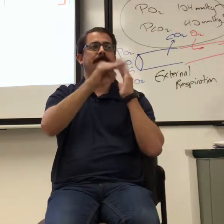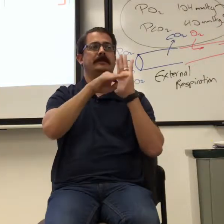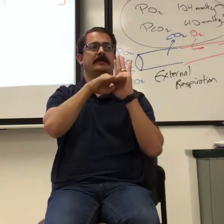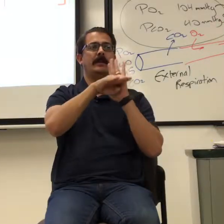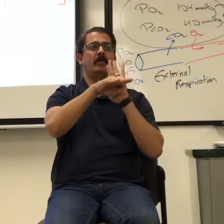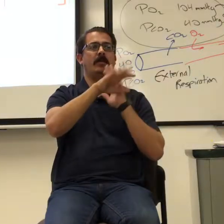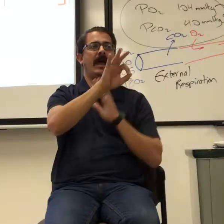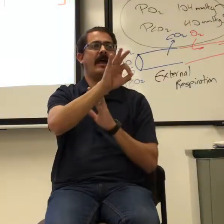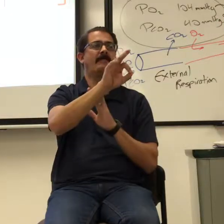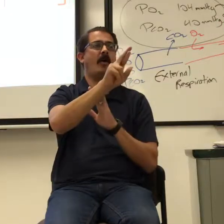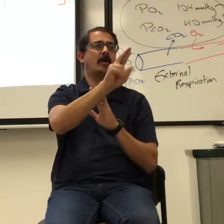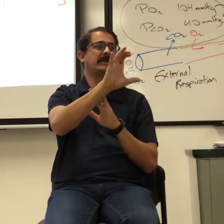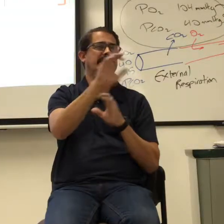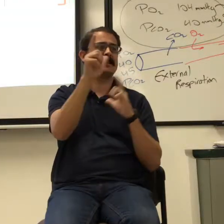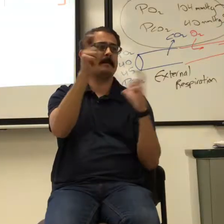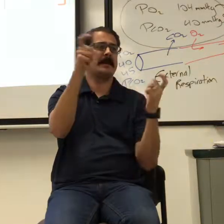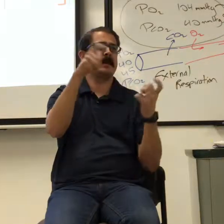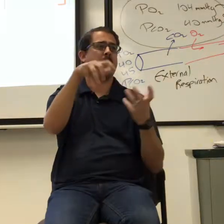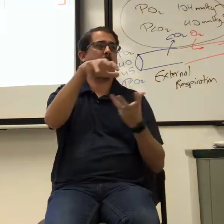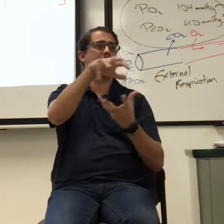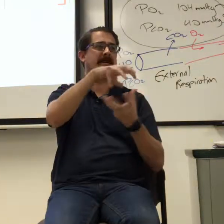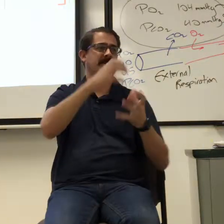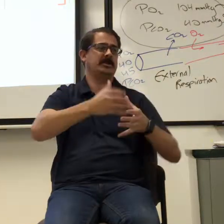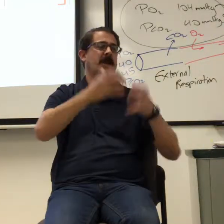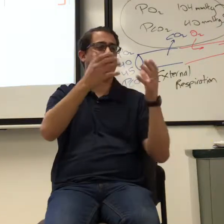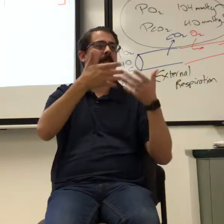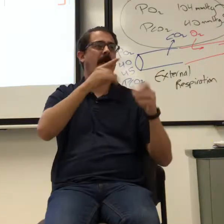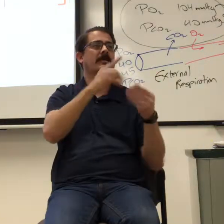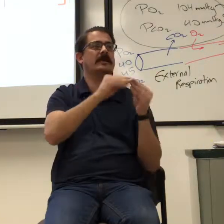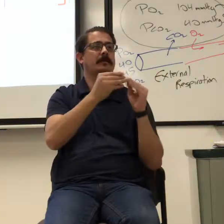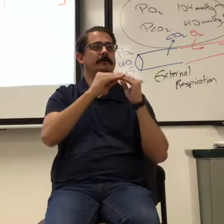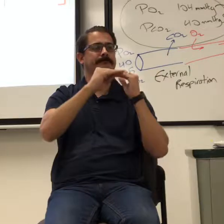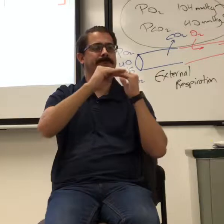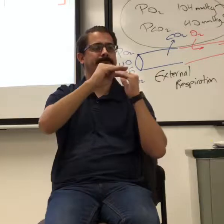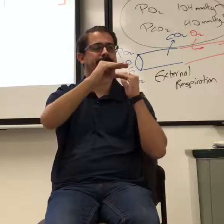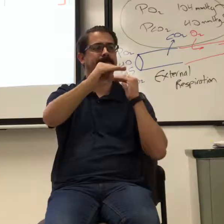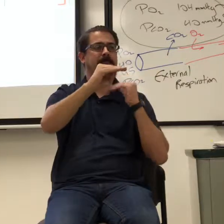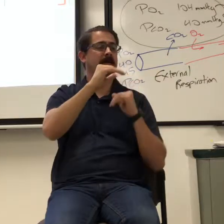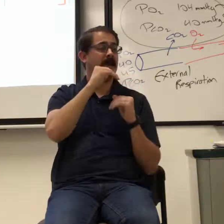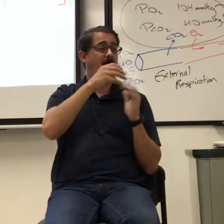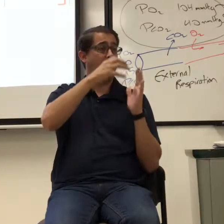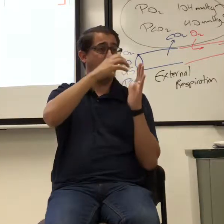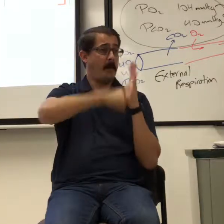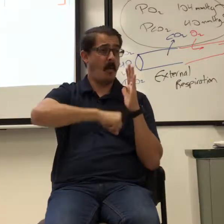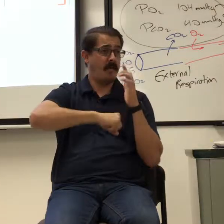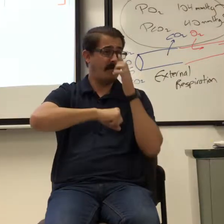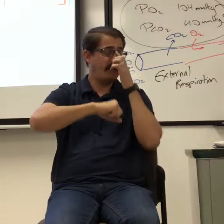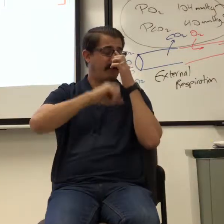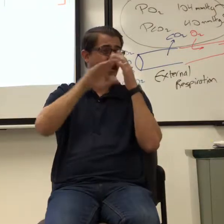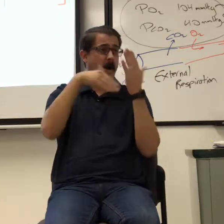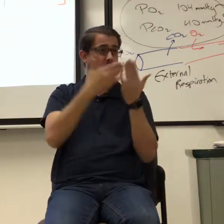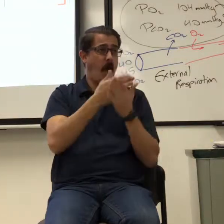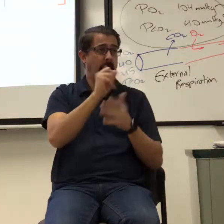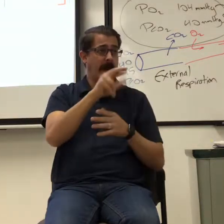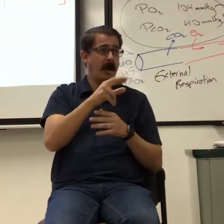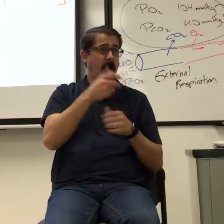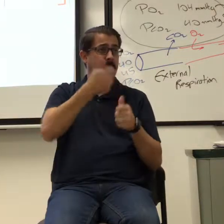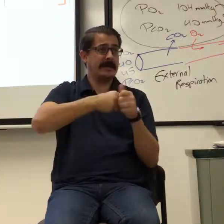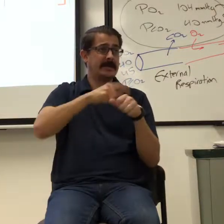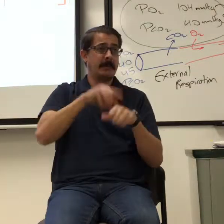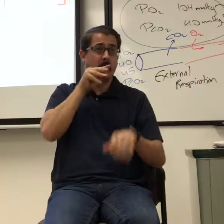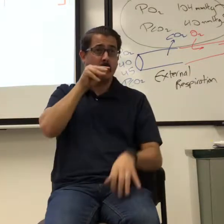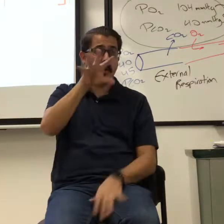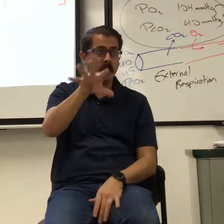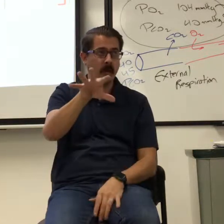keeps these values steady state. You're not removing all the air every time you take a breath out and